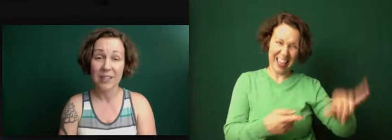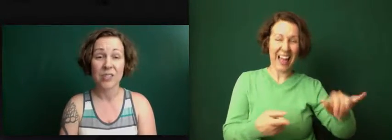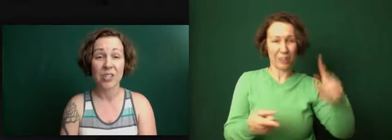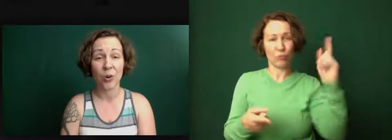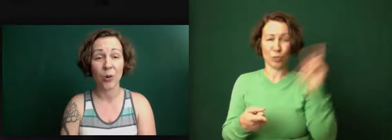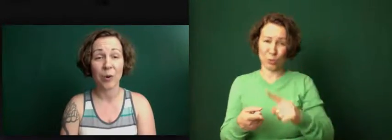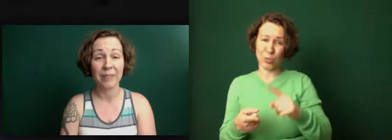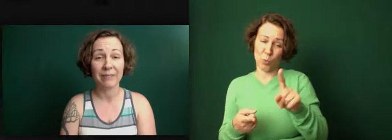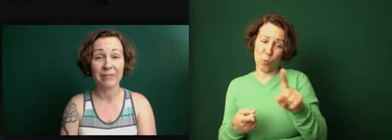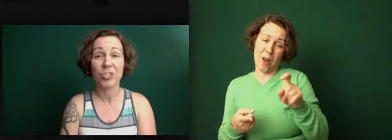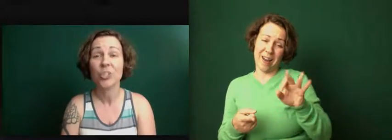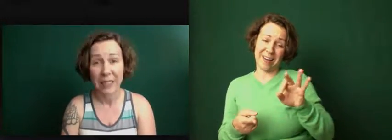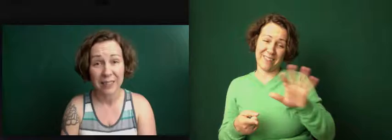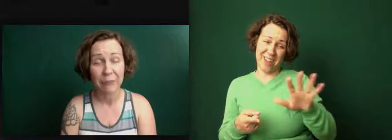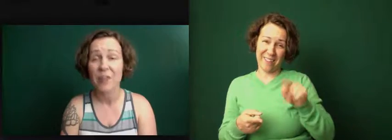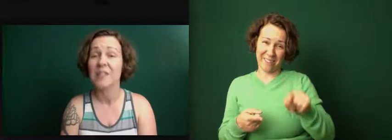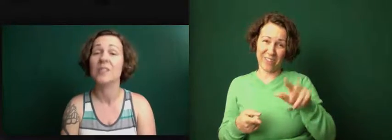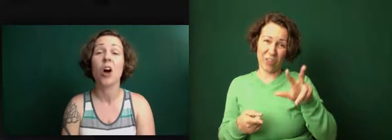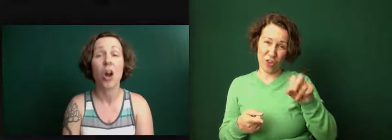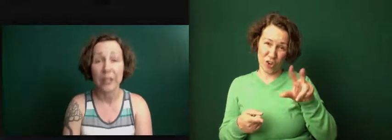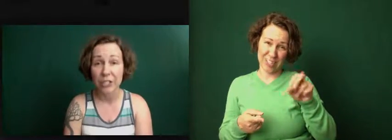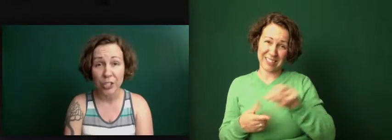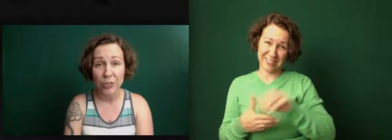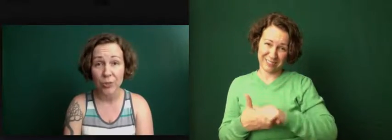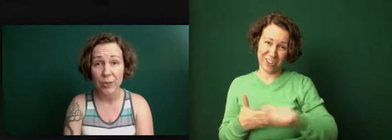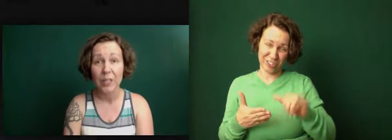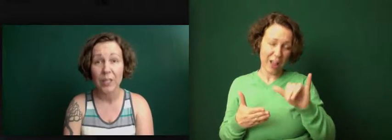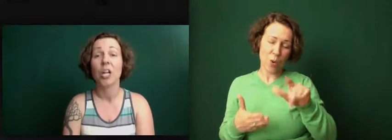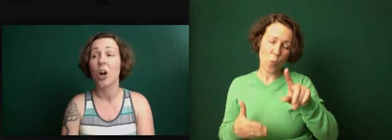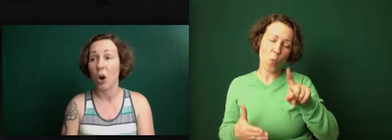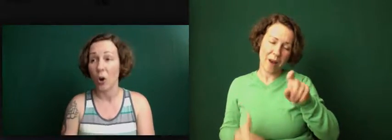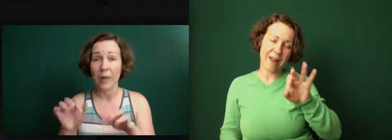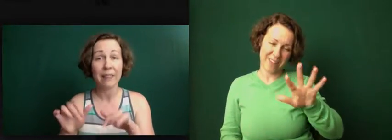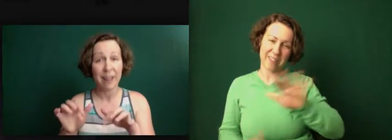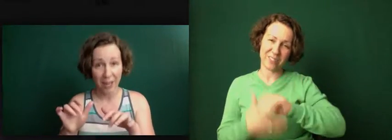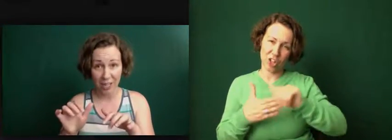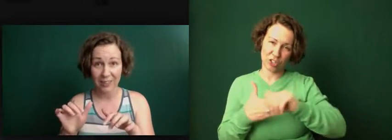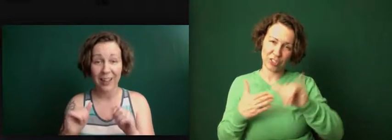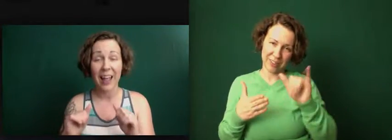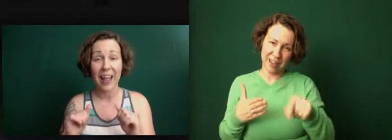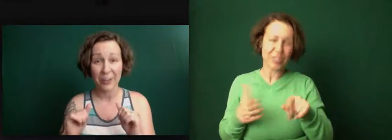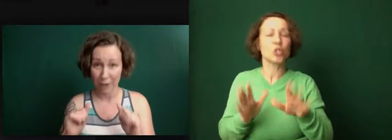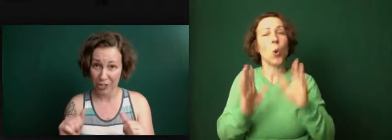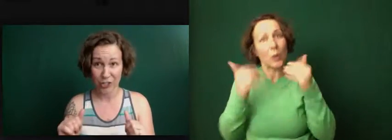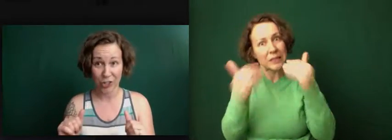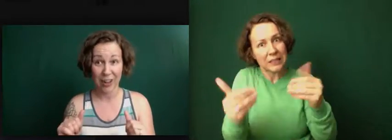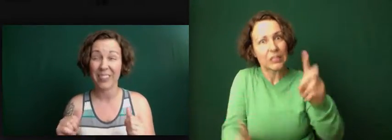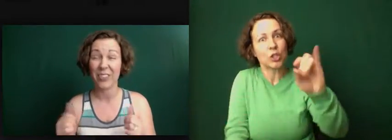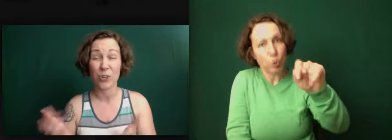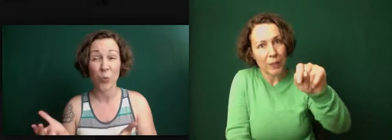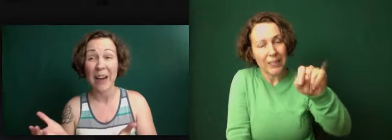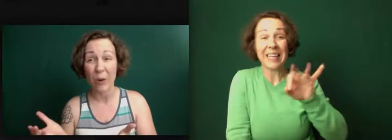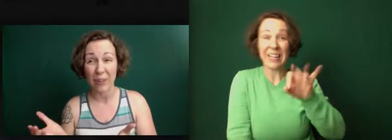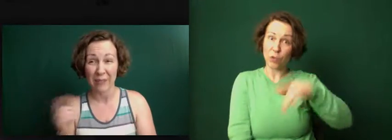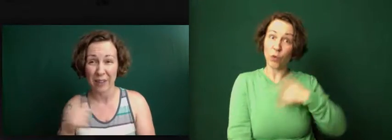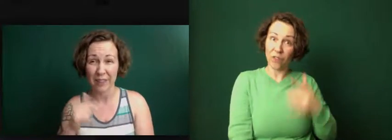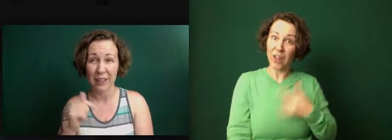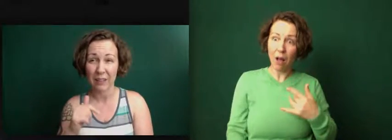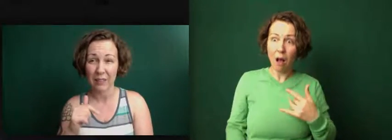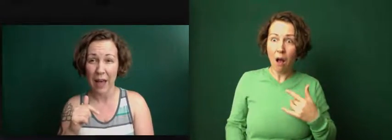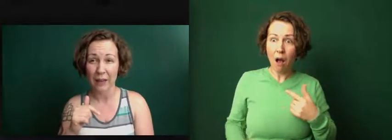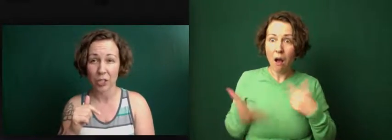$195.30. So do it. If this is calling to you, go in there and register. I think there's 1